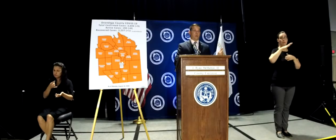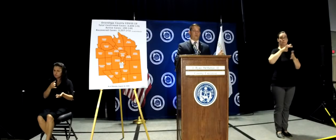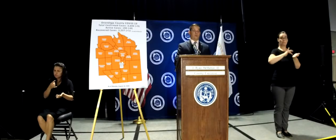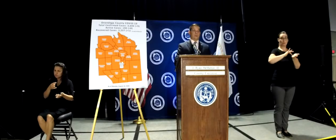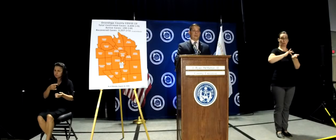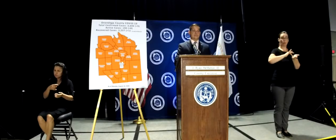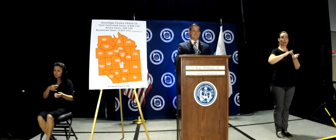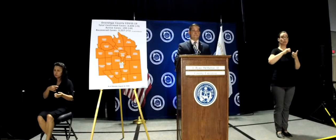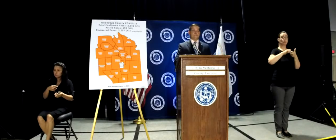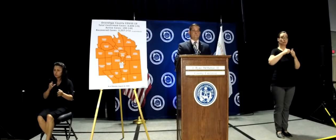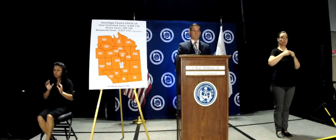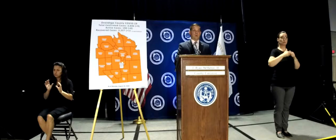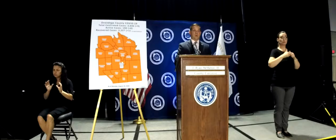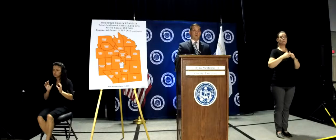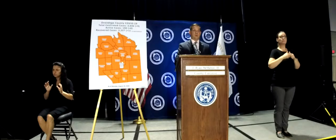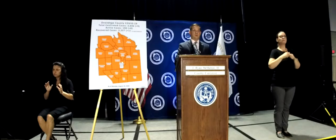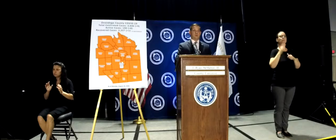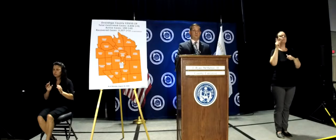a report from